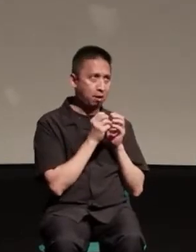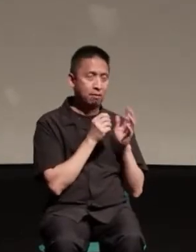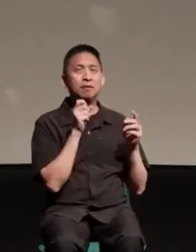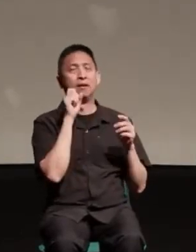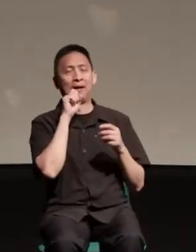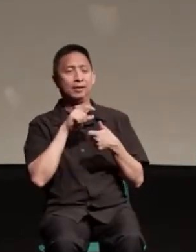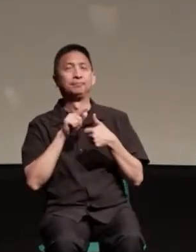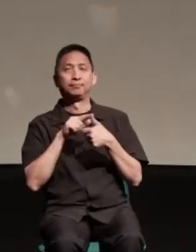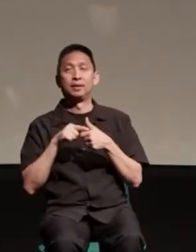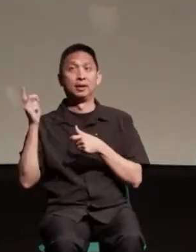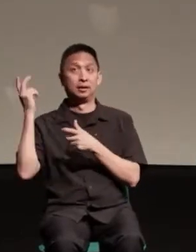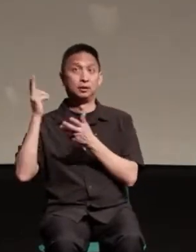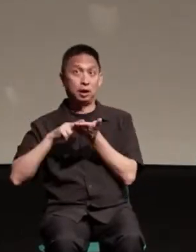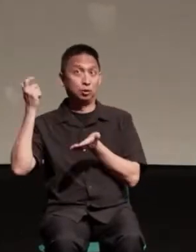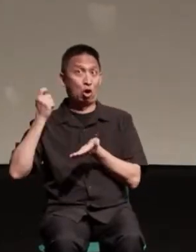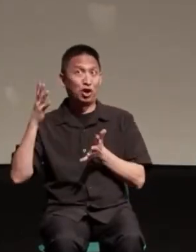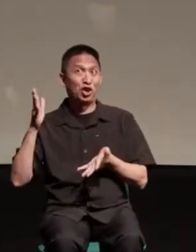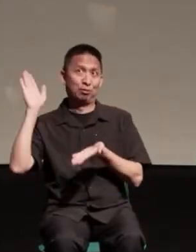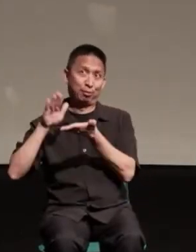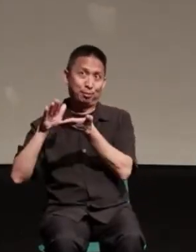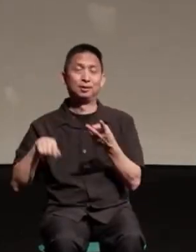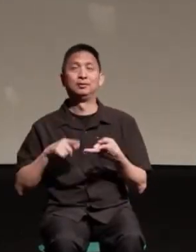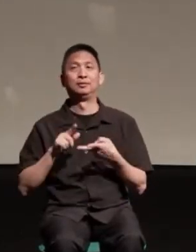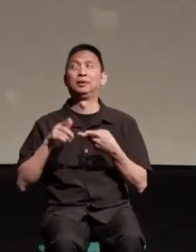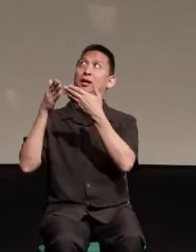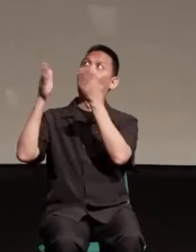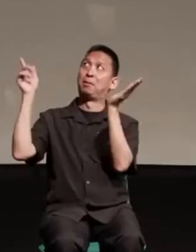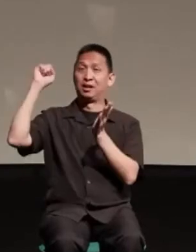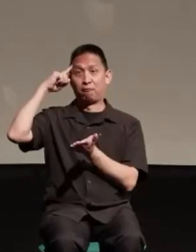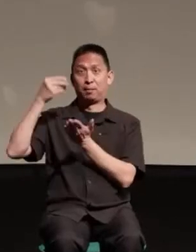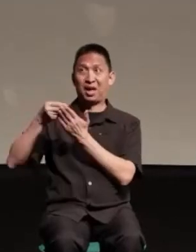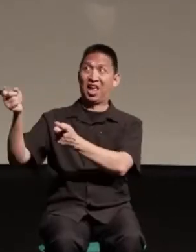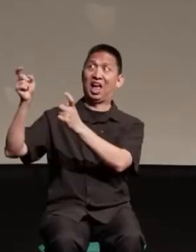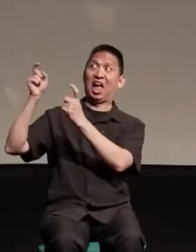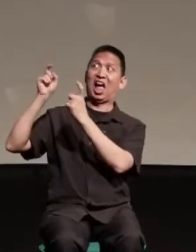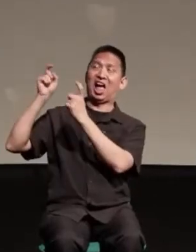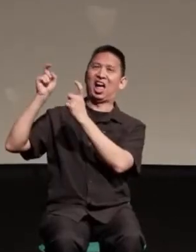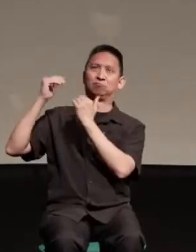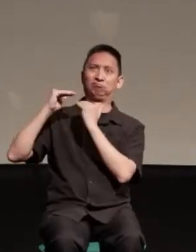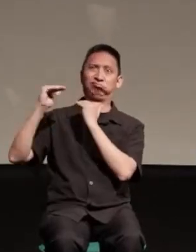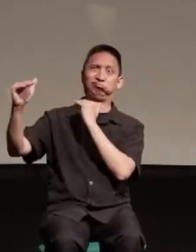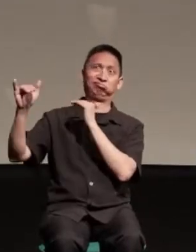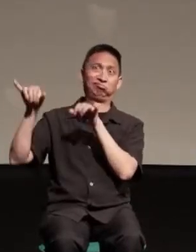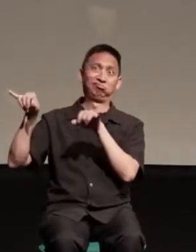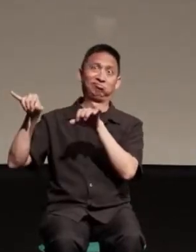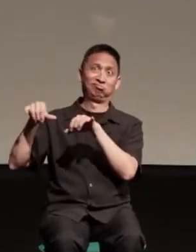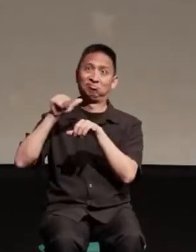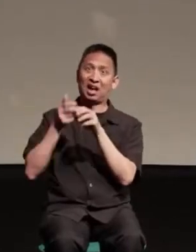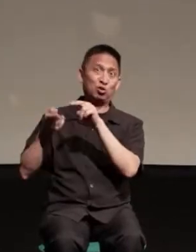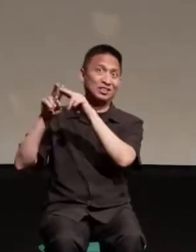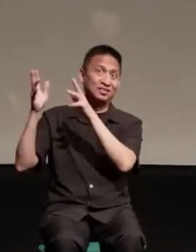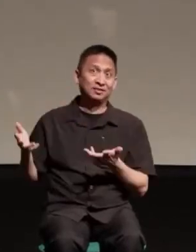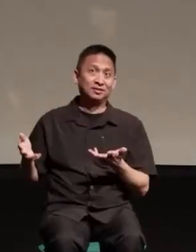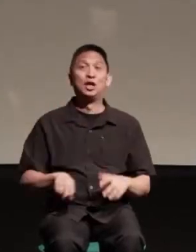broadcast numbers are declining. Public funding for public media is stagnant. In the US, we put